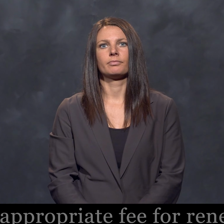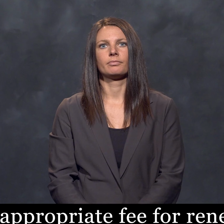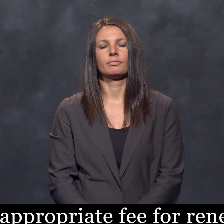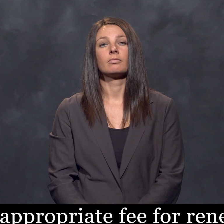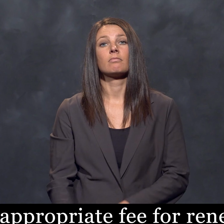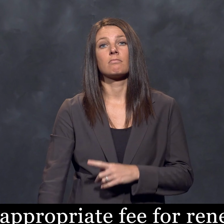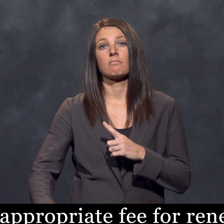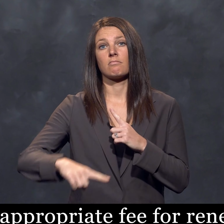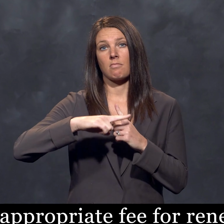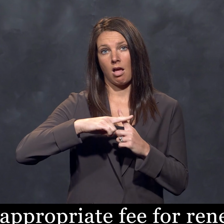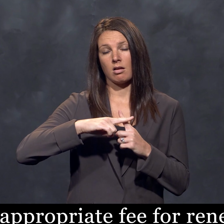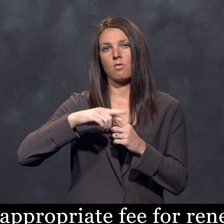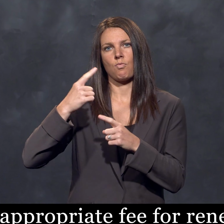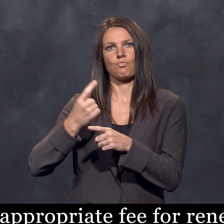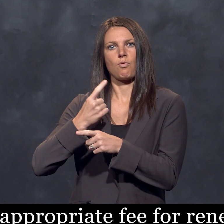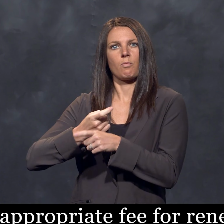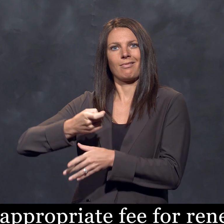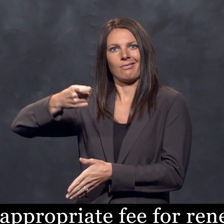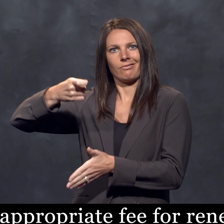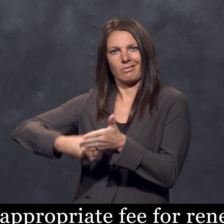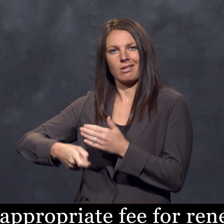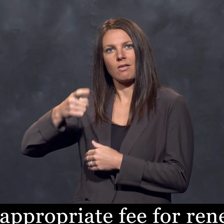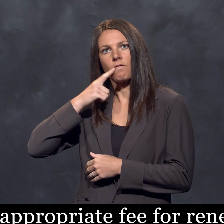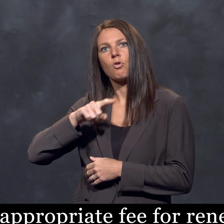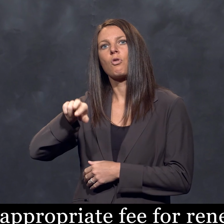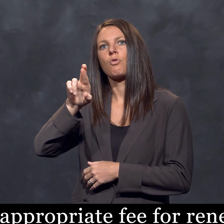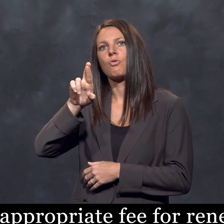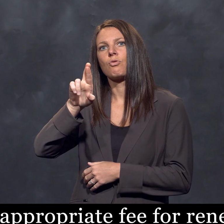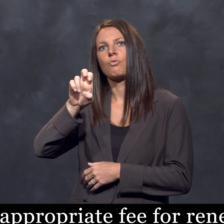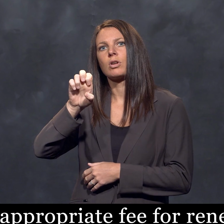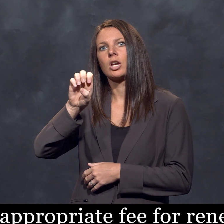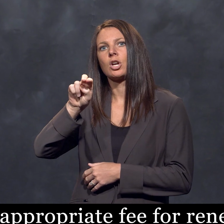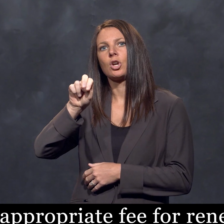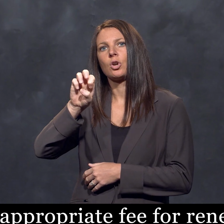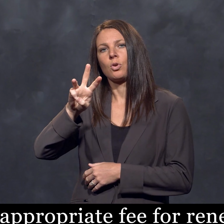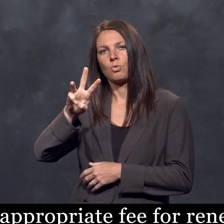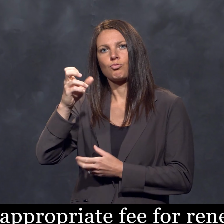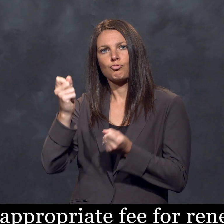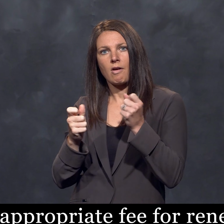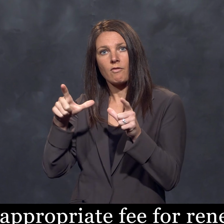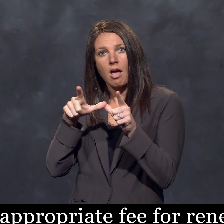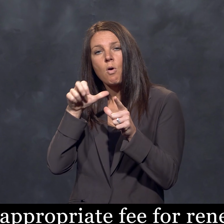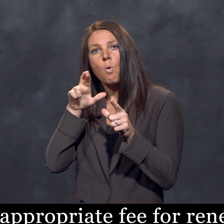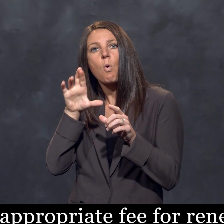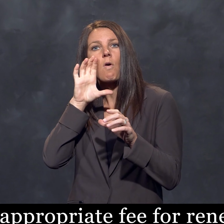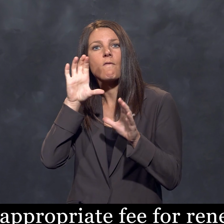plus the appropriate fee for renewing your driver's license or photo ID.